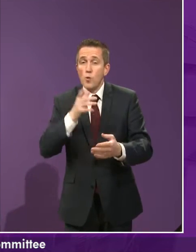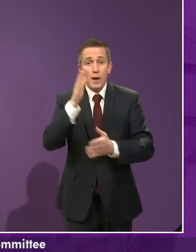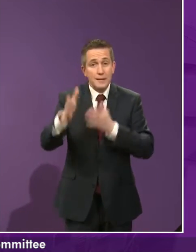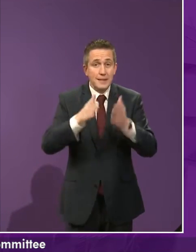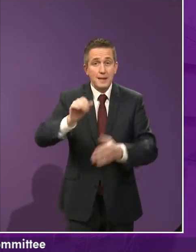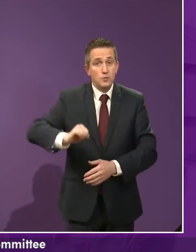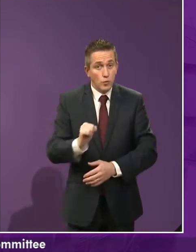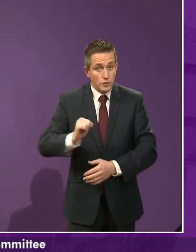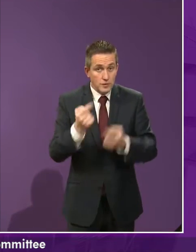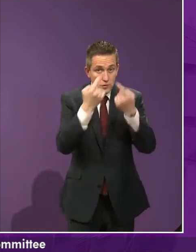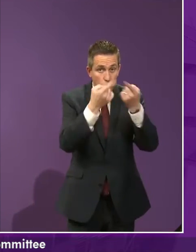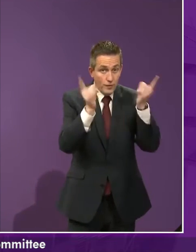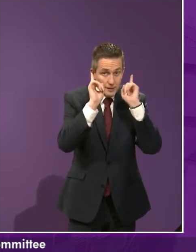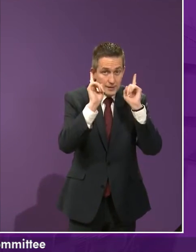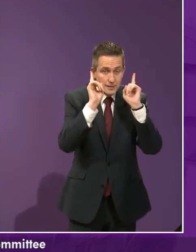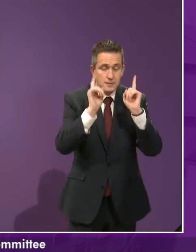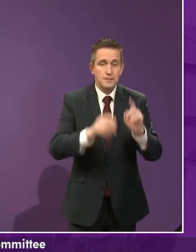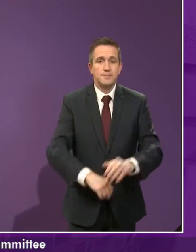universities.